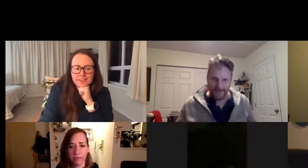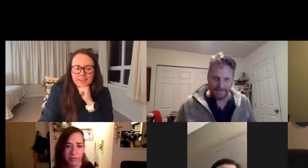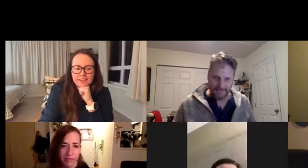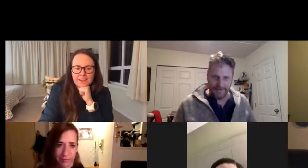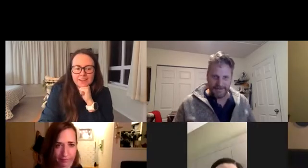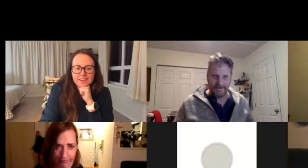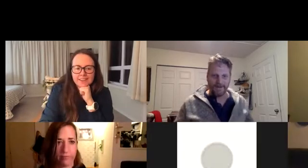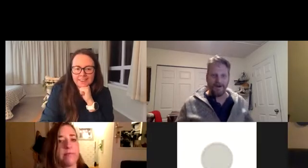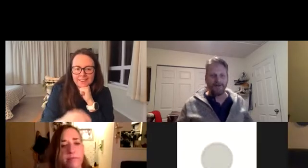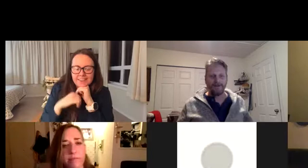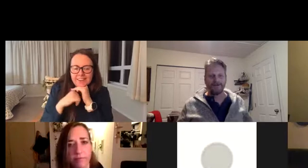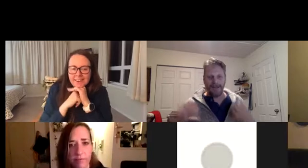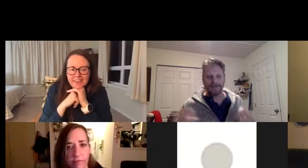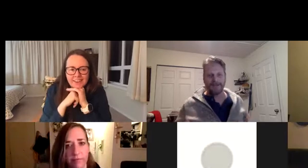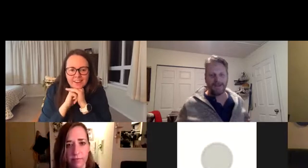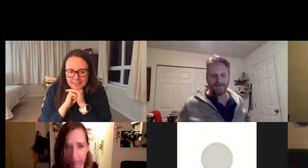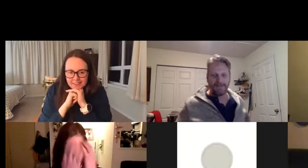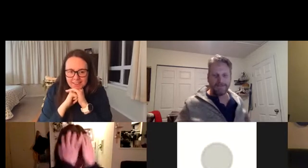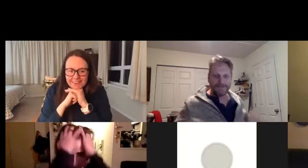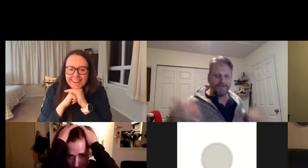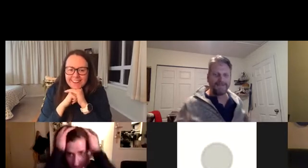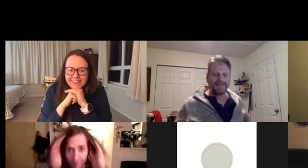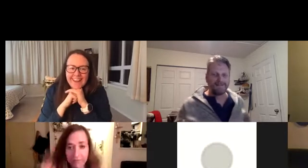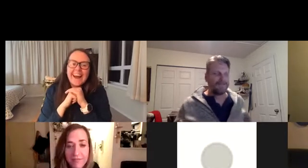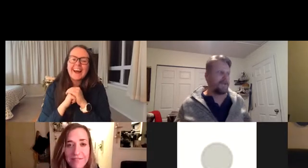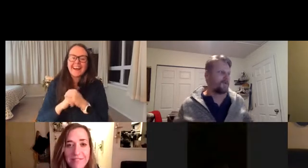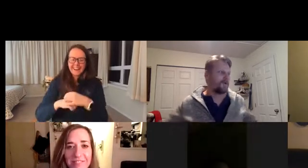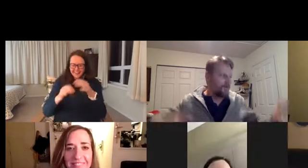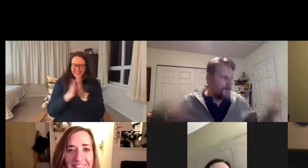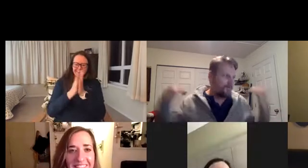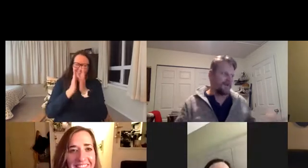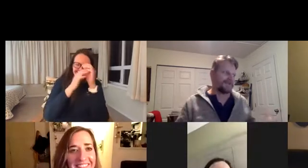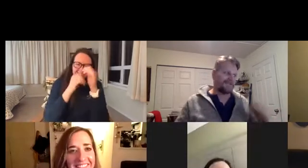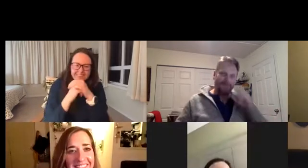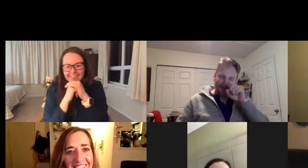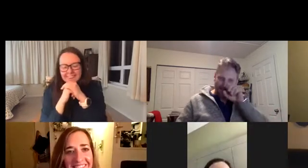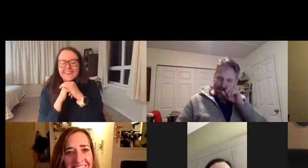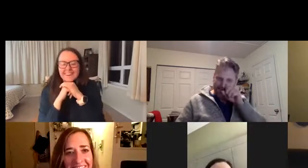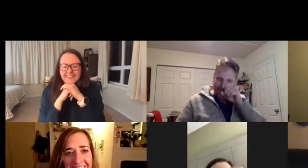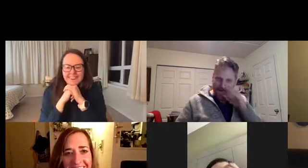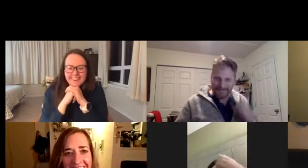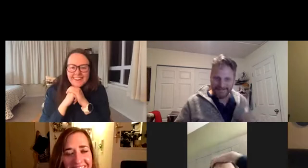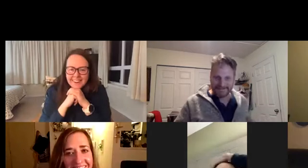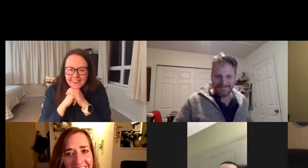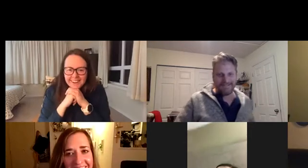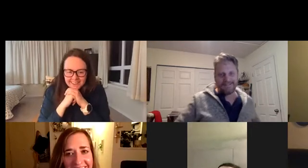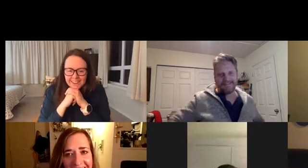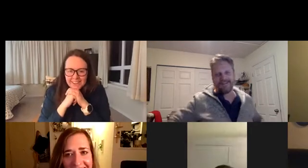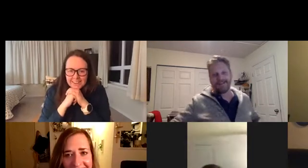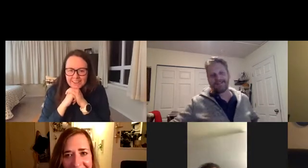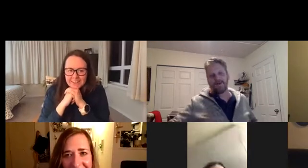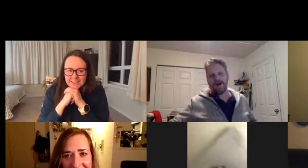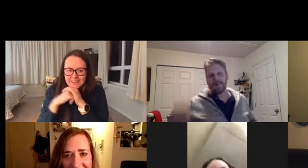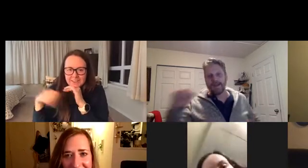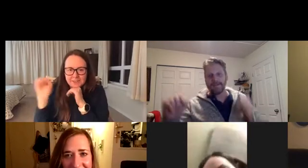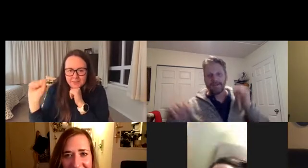you ready? So we're gonna all follow Jacqueline, and if we have a disagreement, then we'll go to the board and see what it is. Good? All